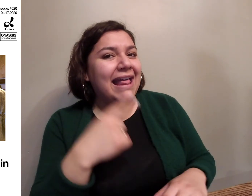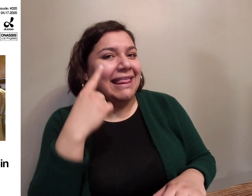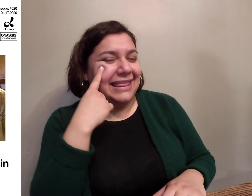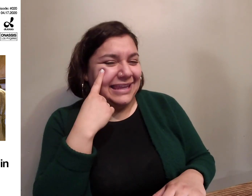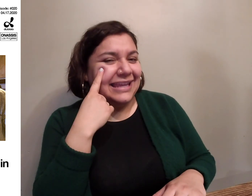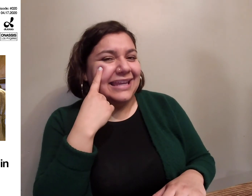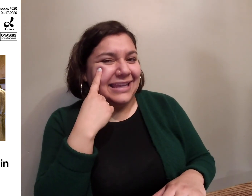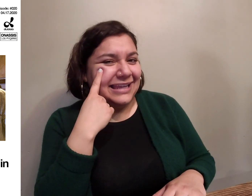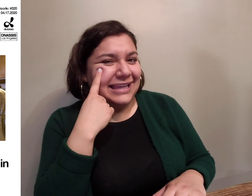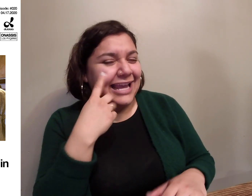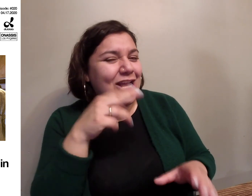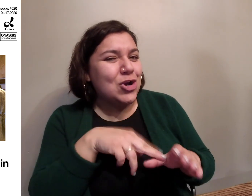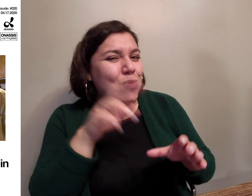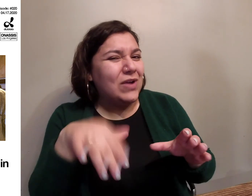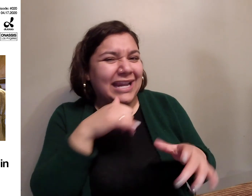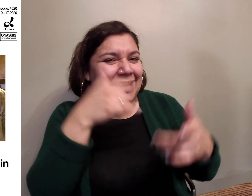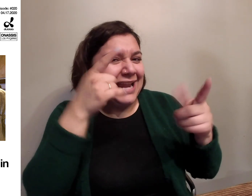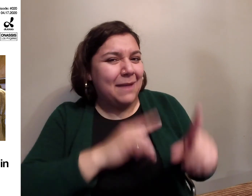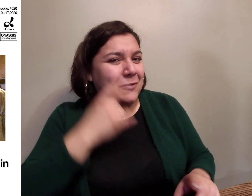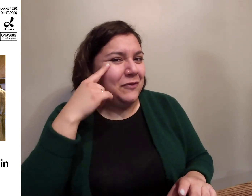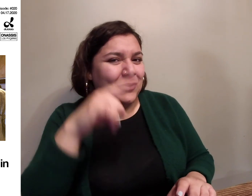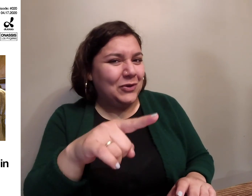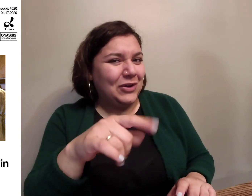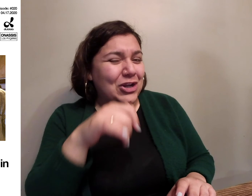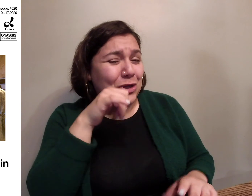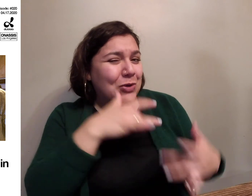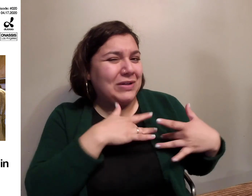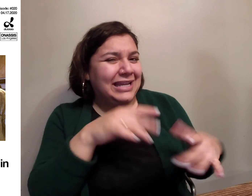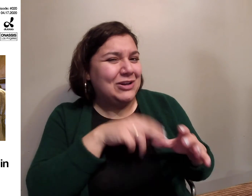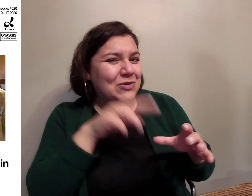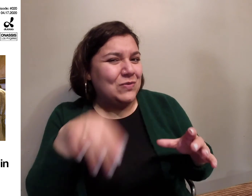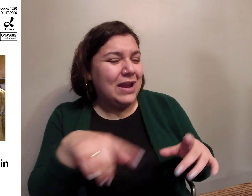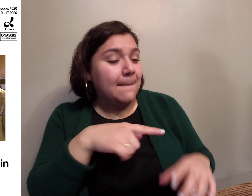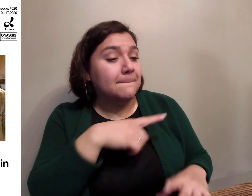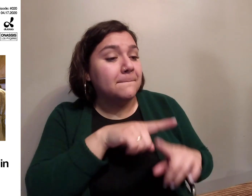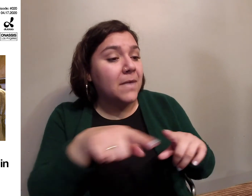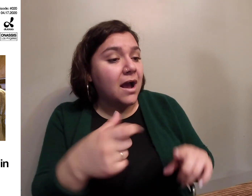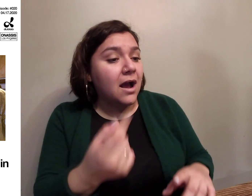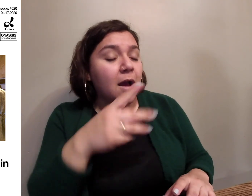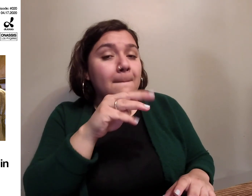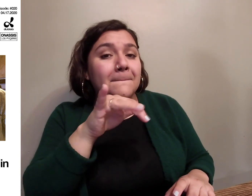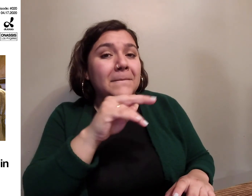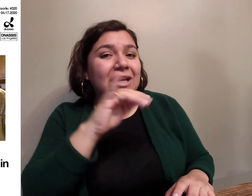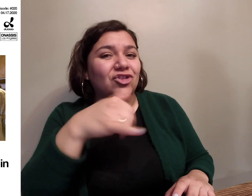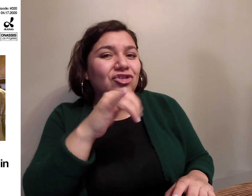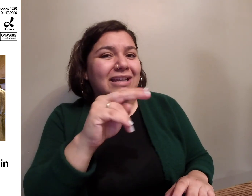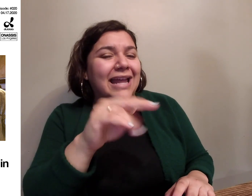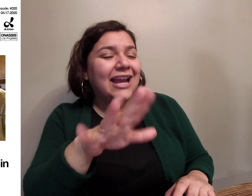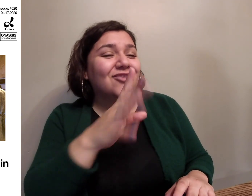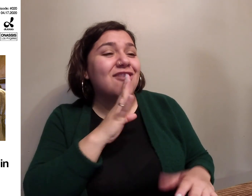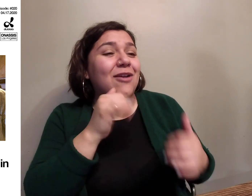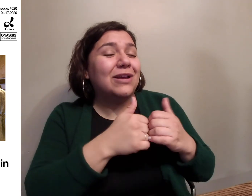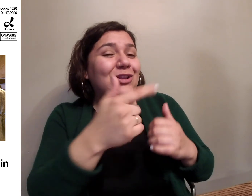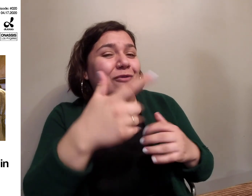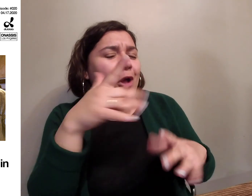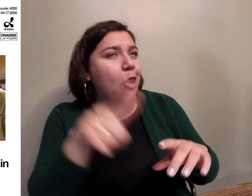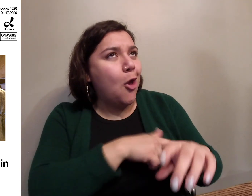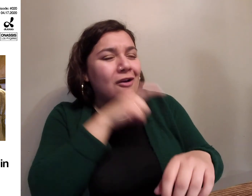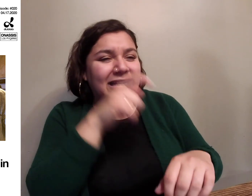exactly what you do. Min-Jin, I could continue talking to you for such a long time,